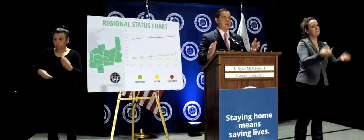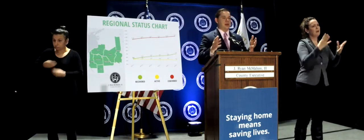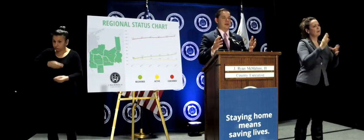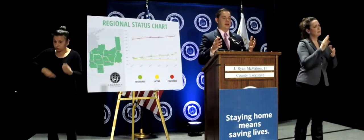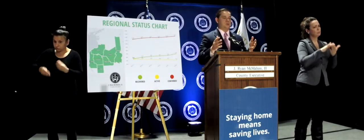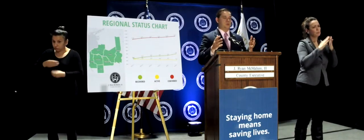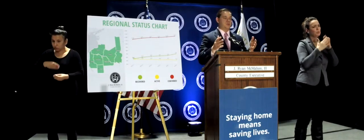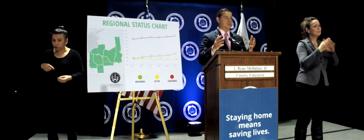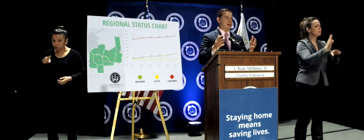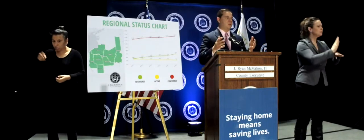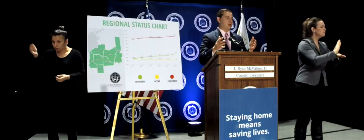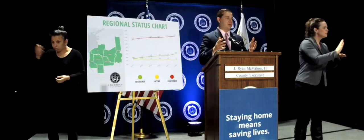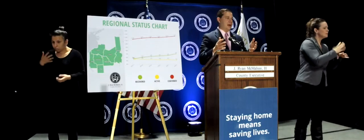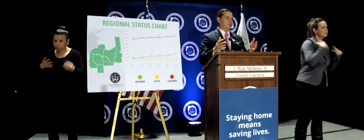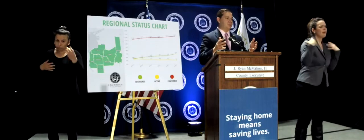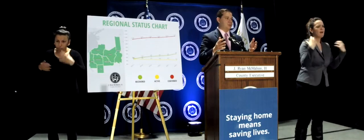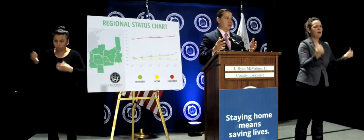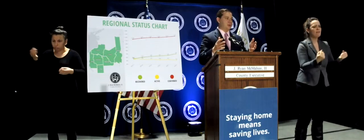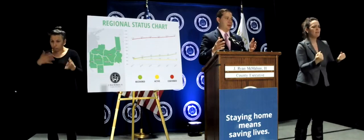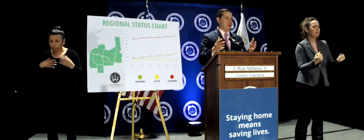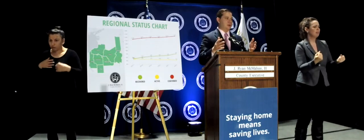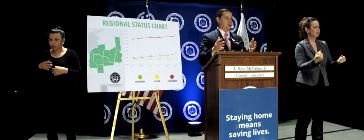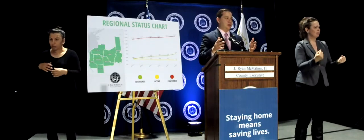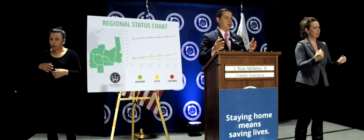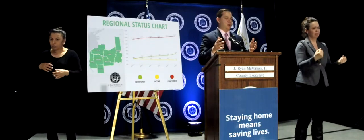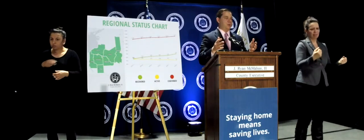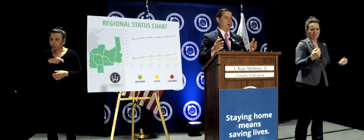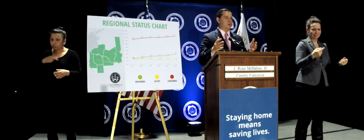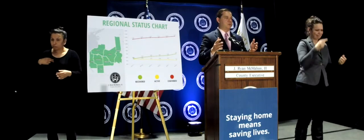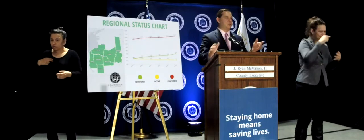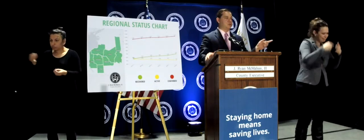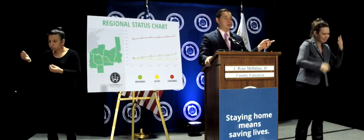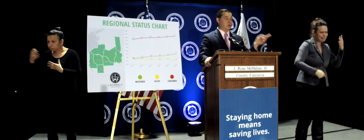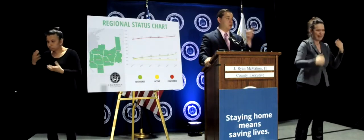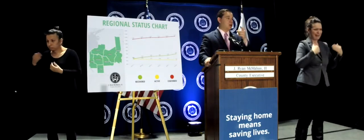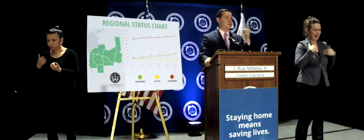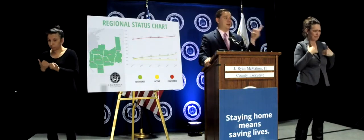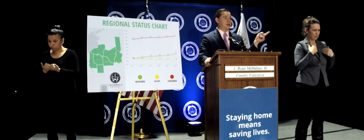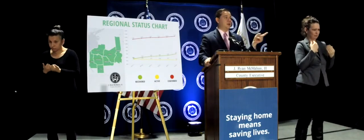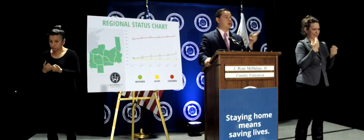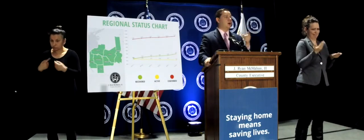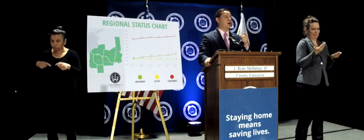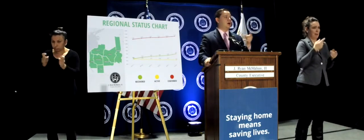individuals, and then we sit down with our doctors at the end of the day, all the public health commissioners, and they all